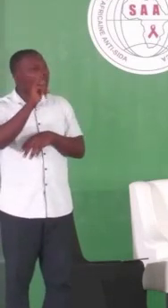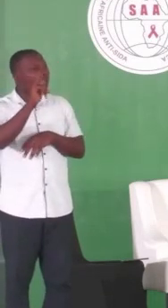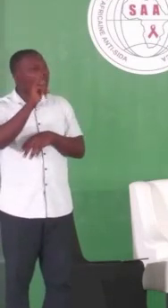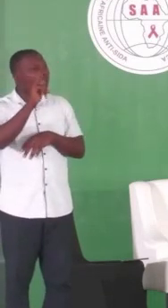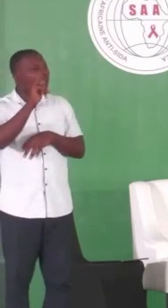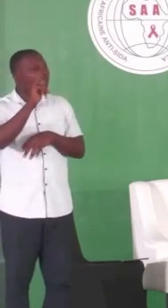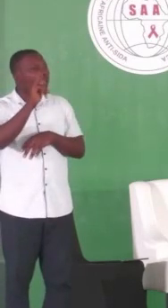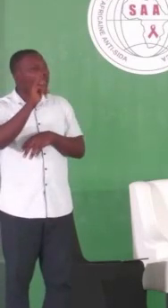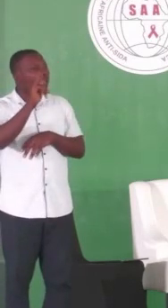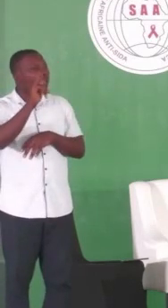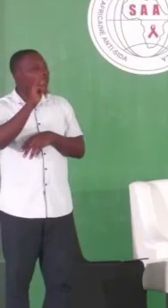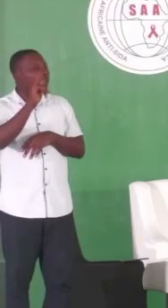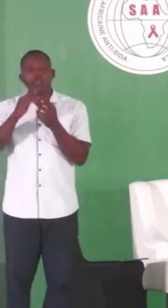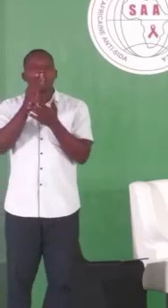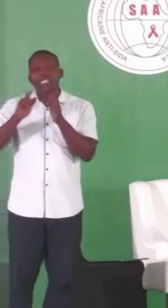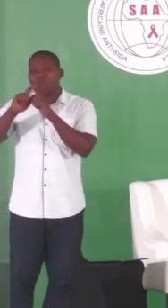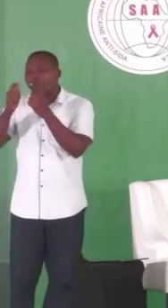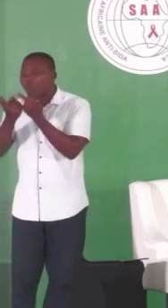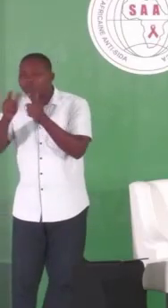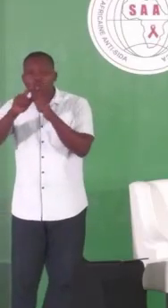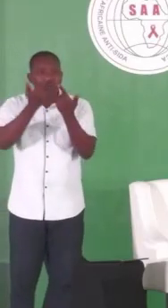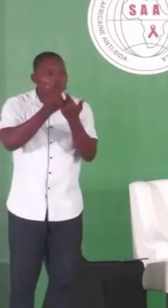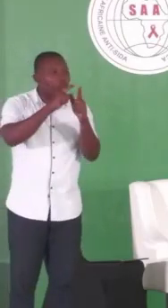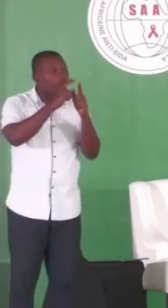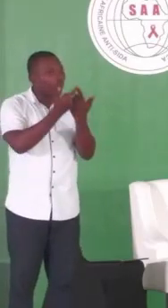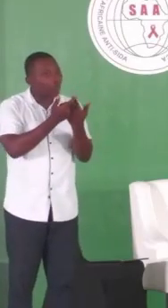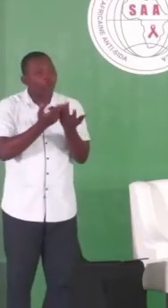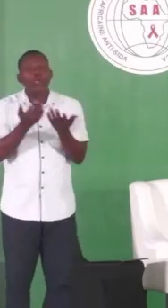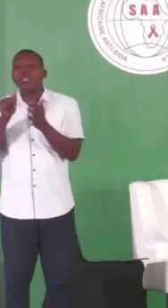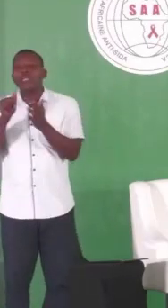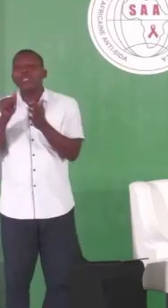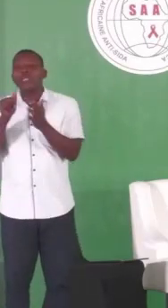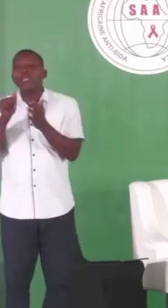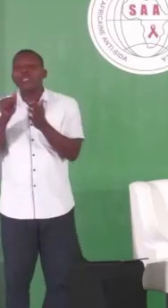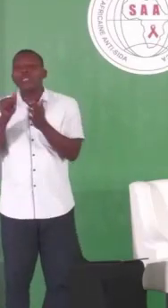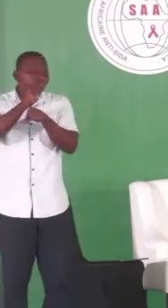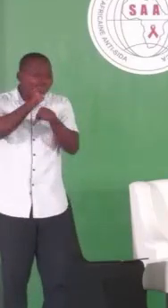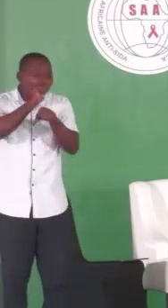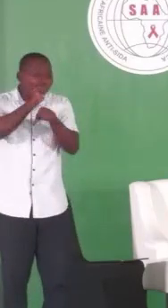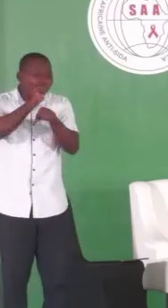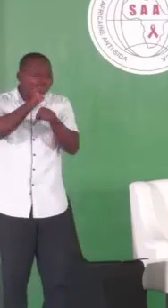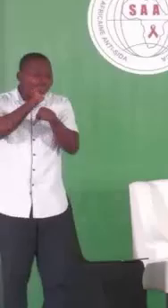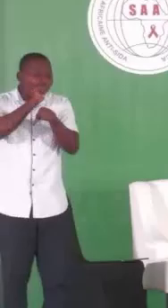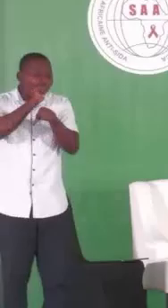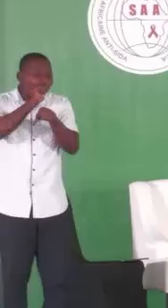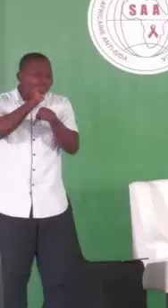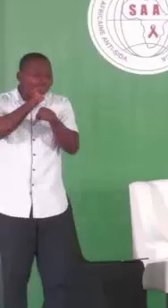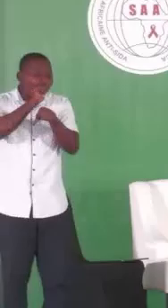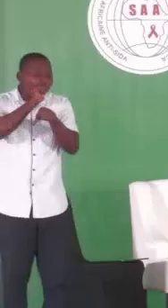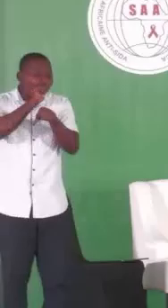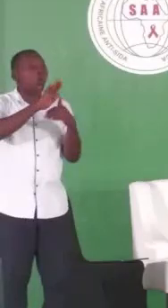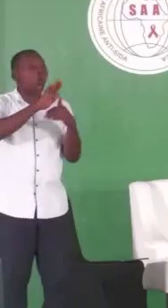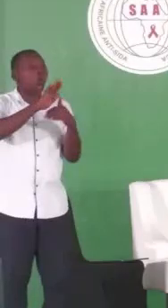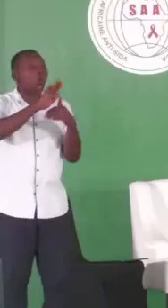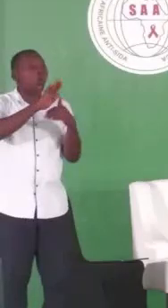GVAC champions that are now really working closely with Gates to ensure that this rises to the top of the Gates